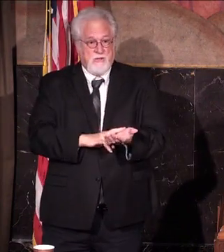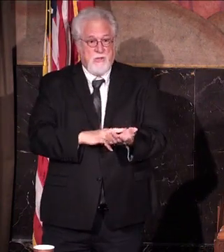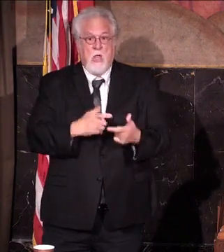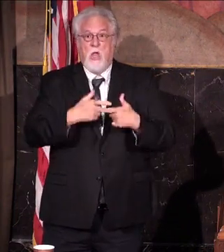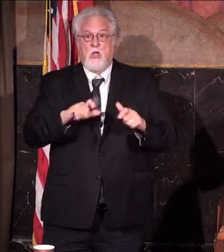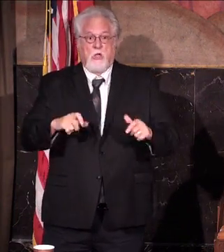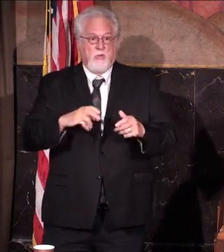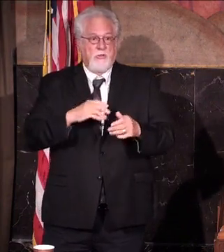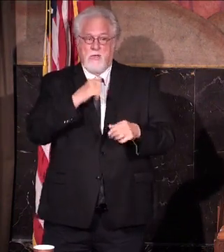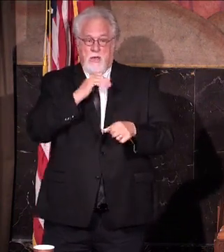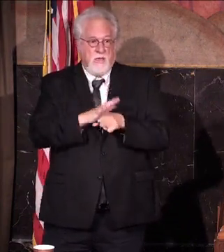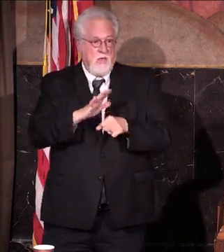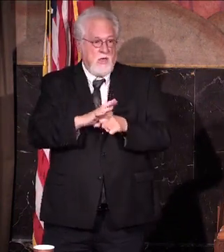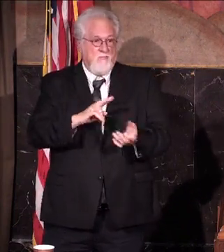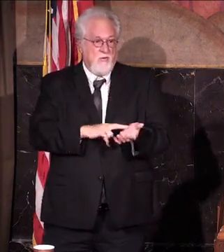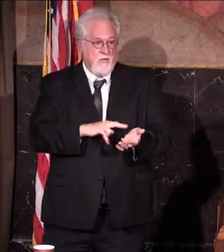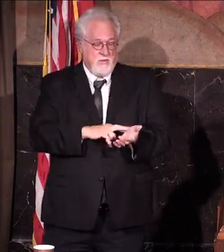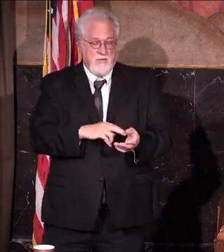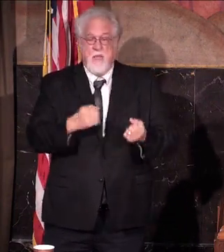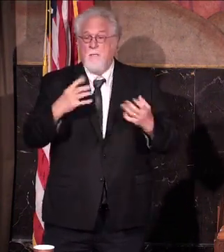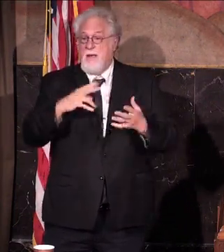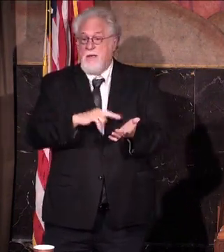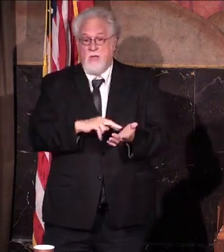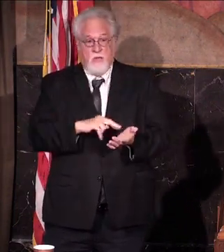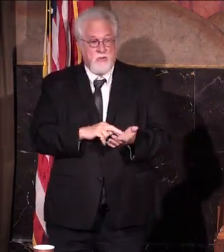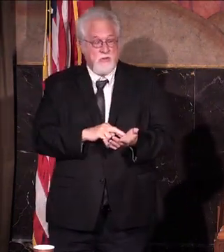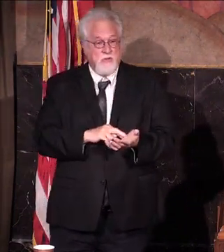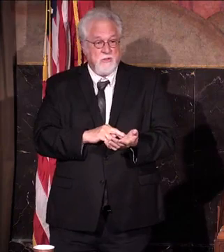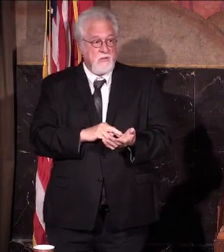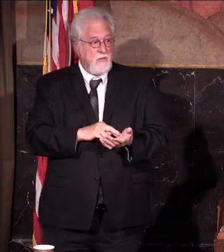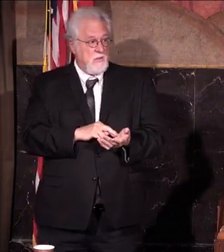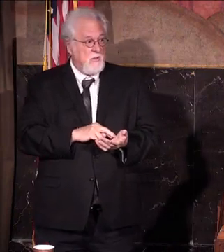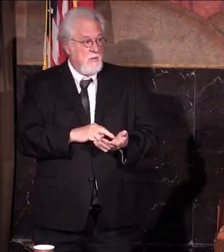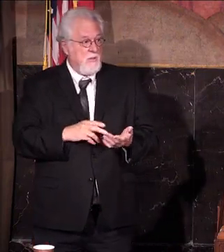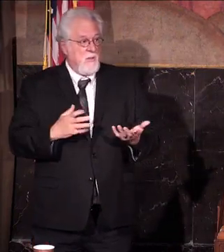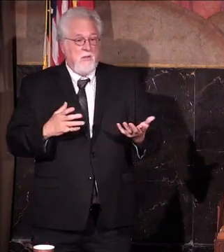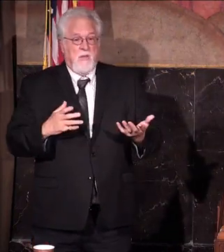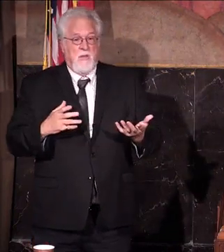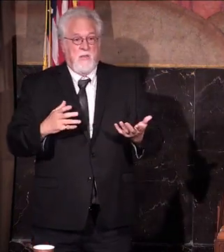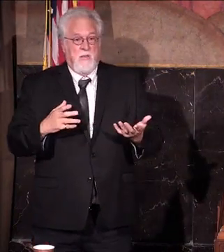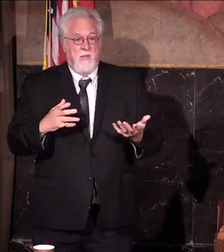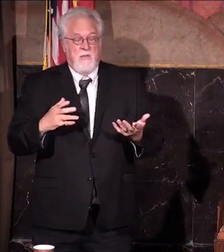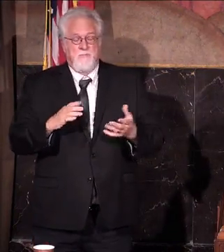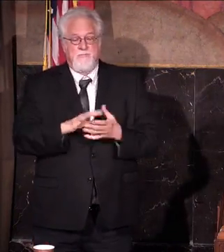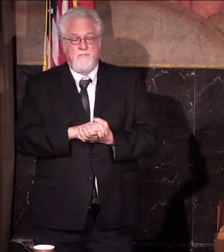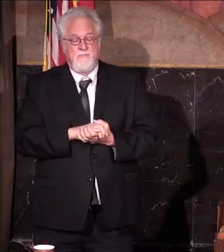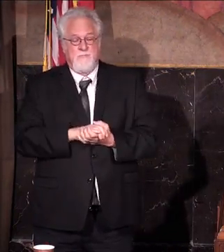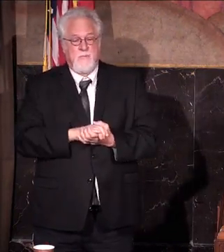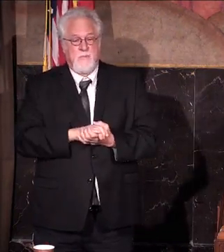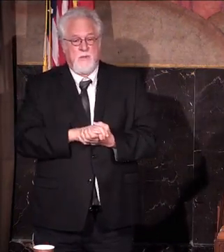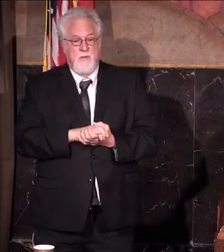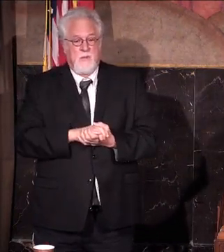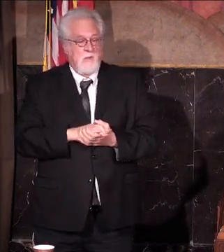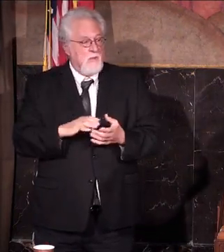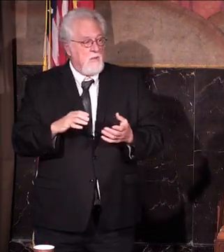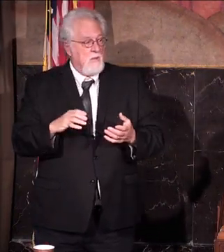nursing shortage to start out with. Many of the nurses, to sort of mitigate that